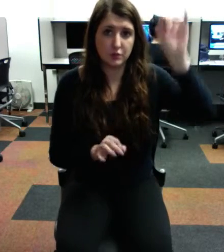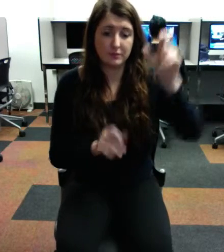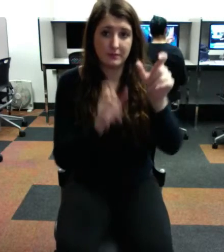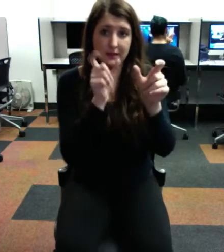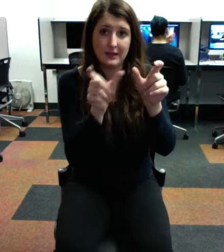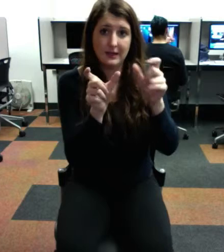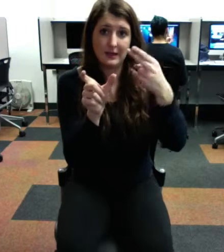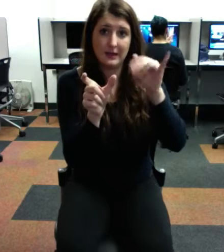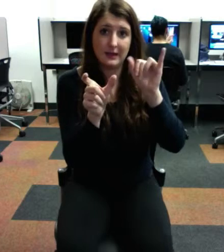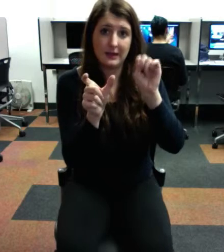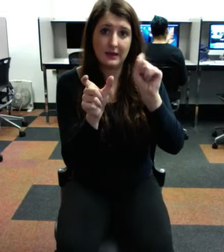word for uterus.